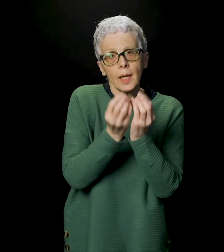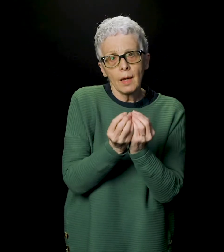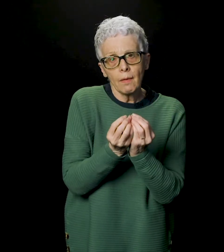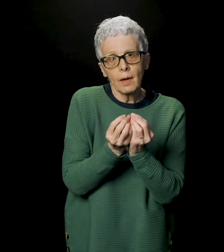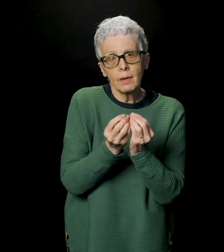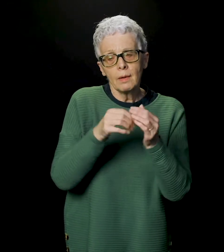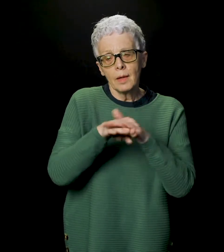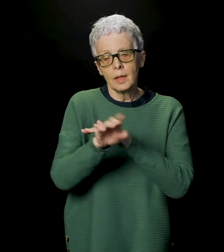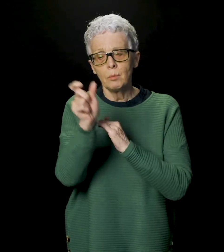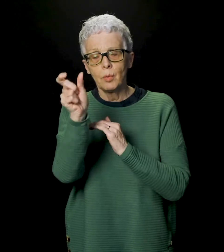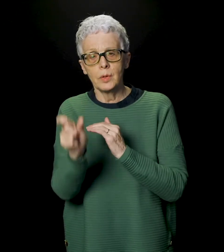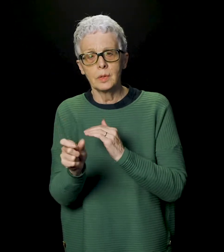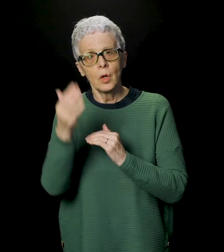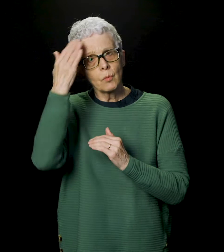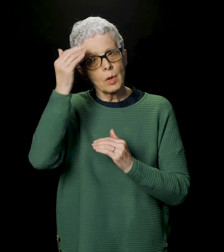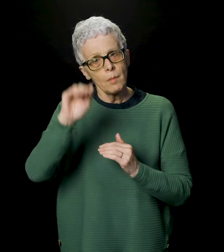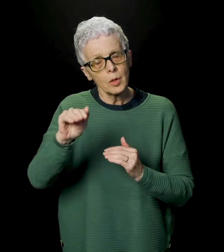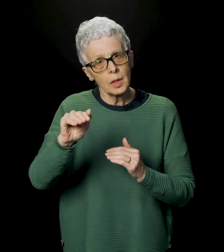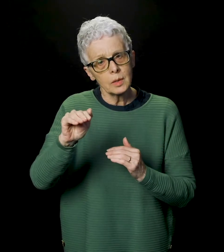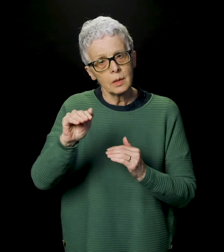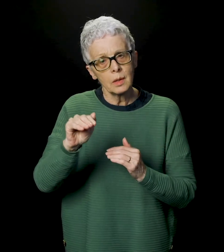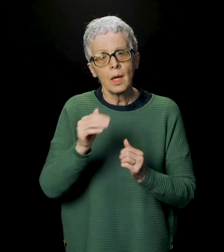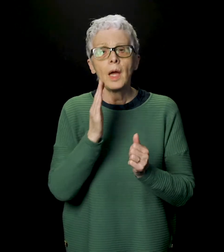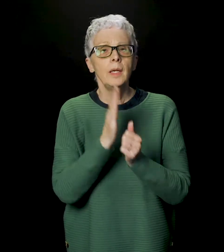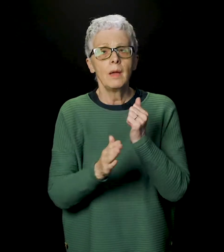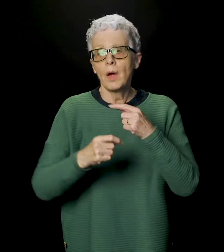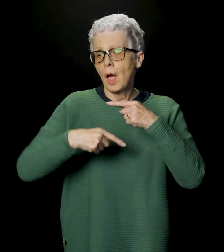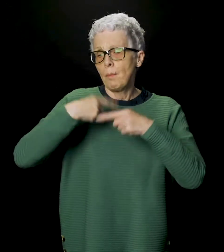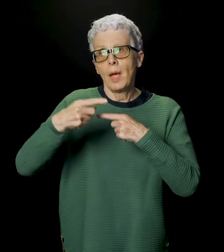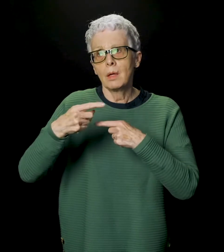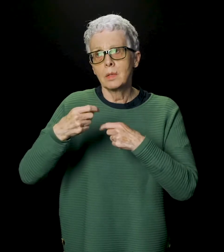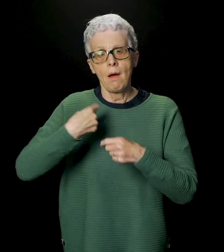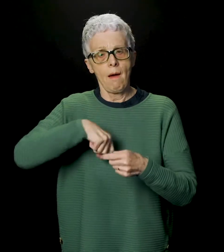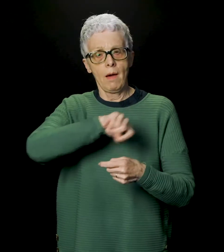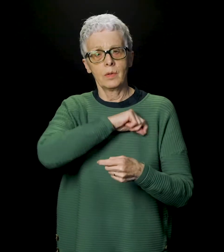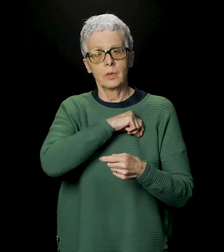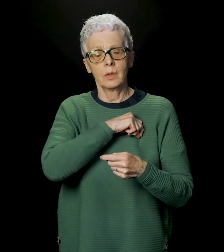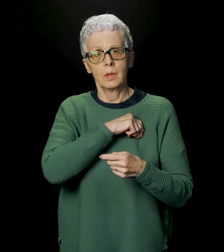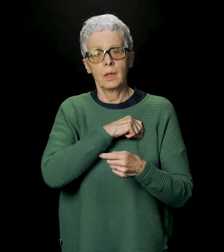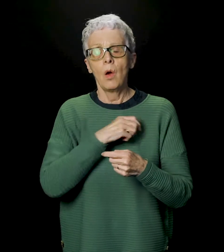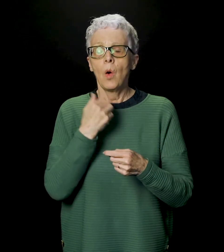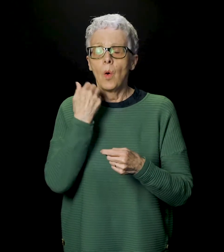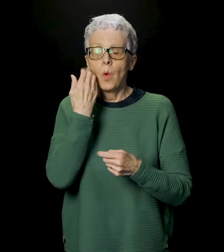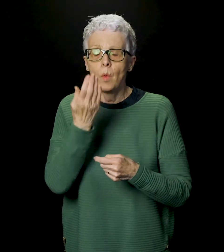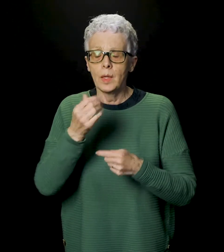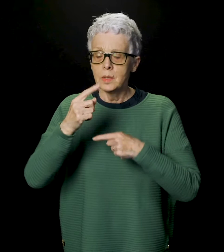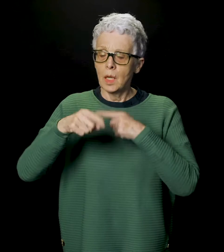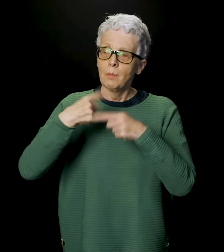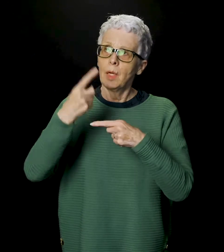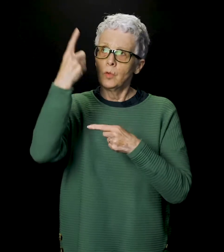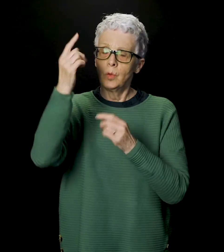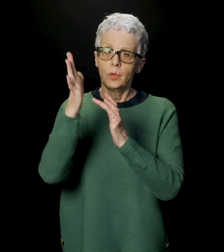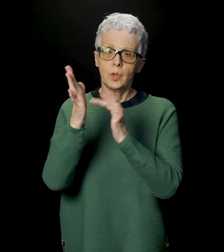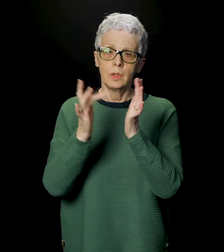person, would you remind us it was never about that, God? It was always about you,